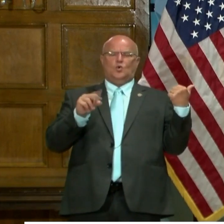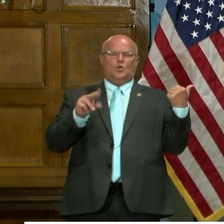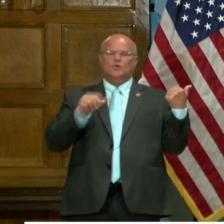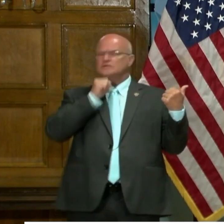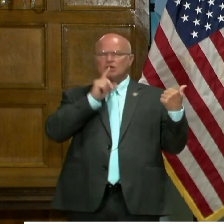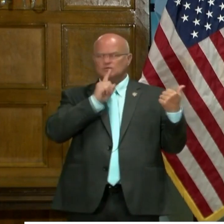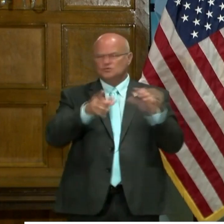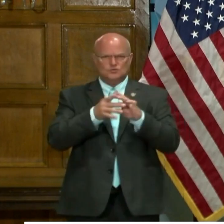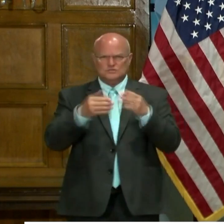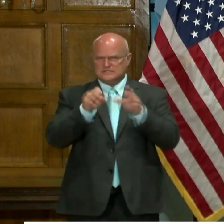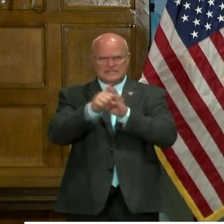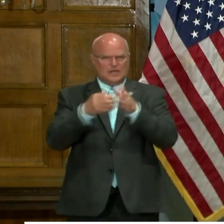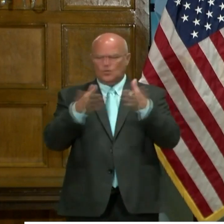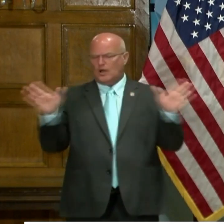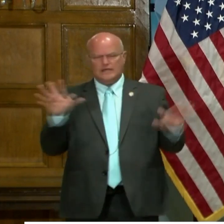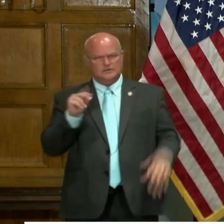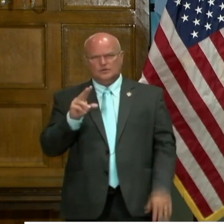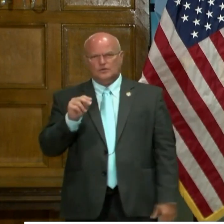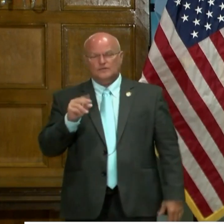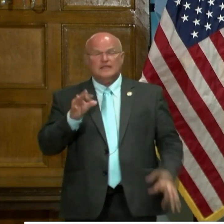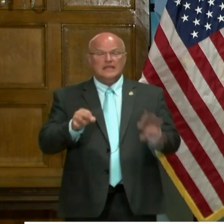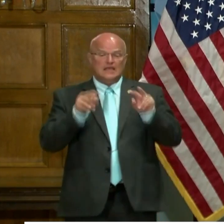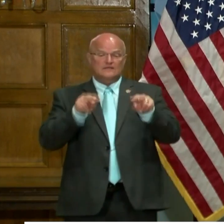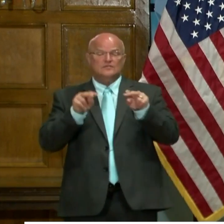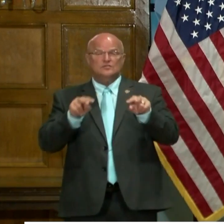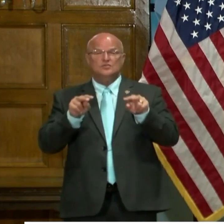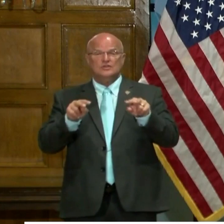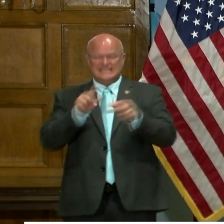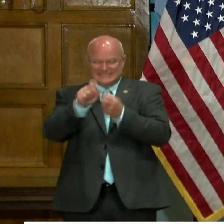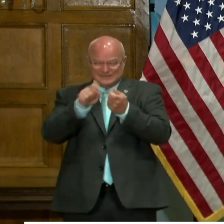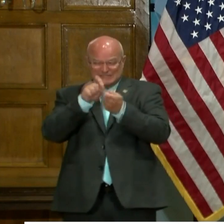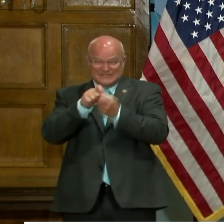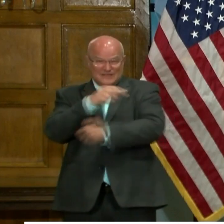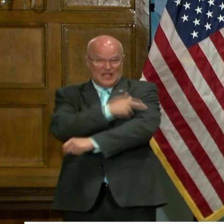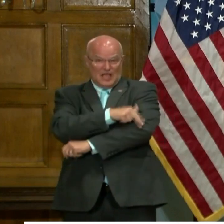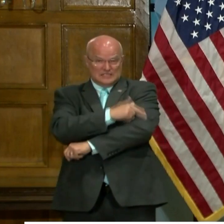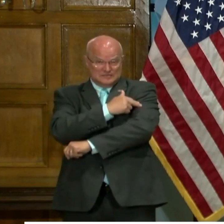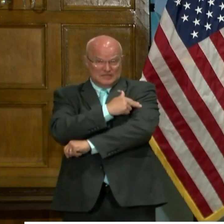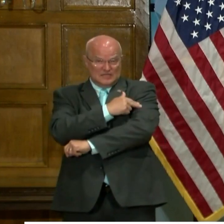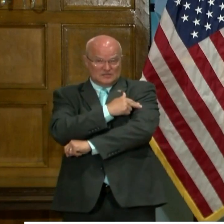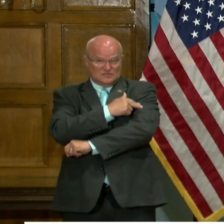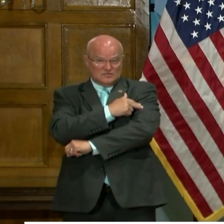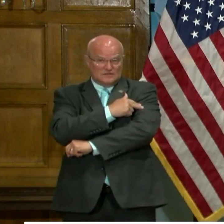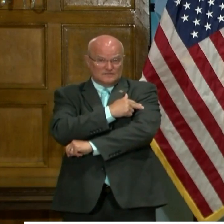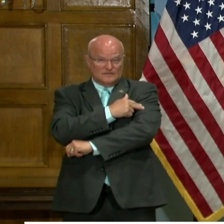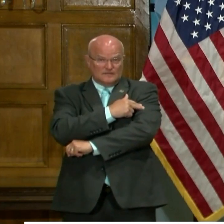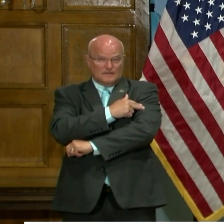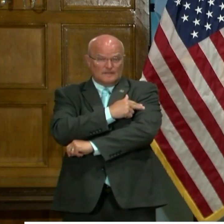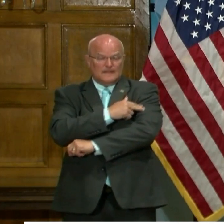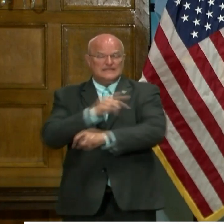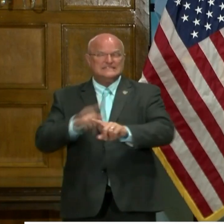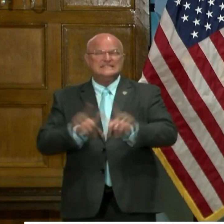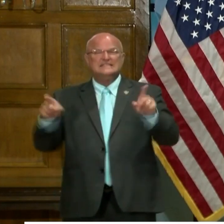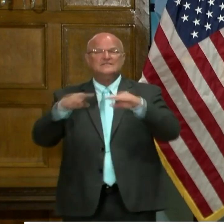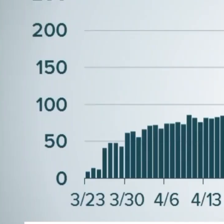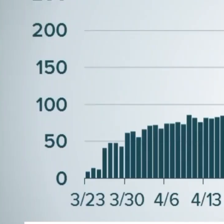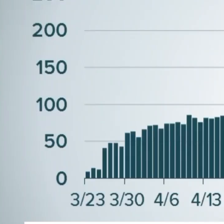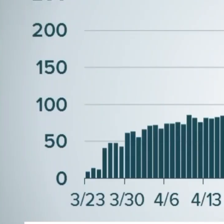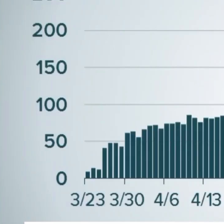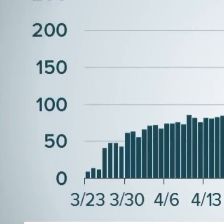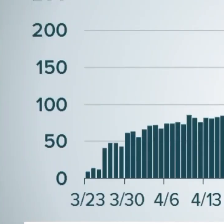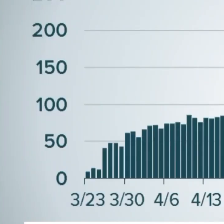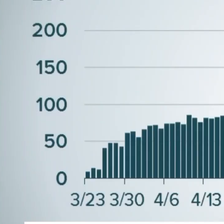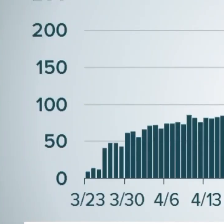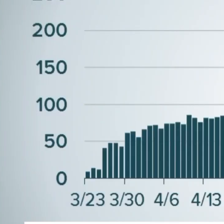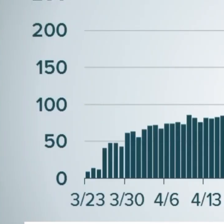not true statewide. If you look at specific hospitals, it's a different level of percent,